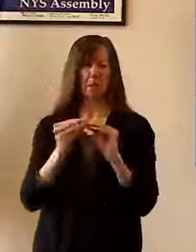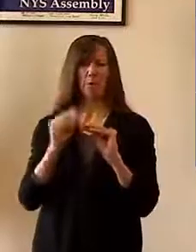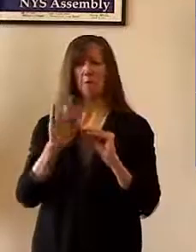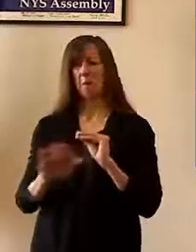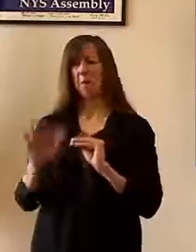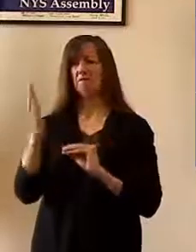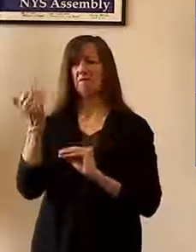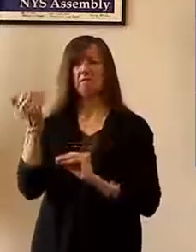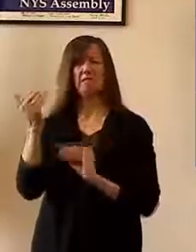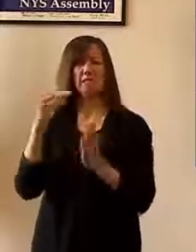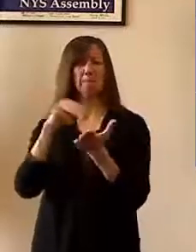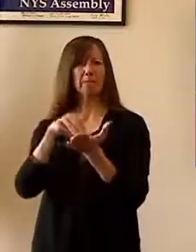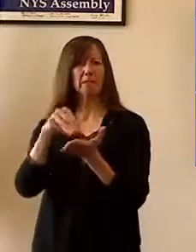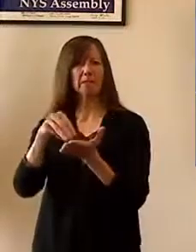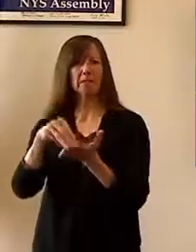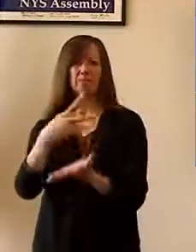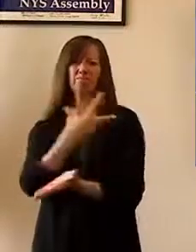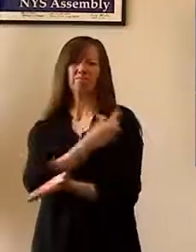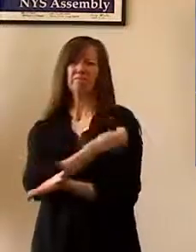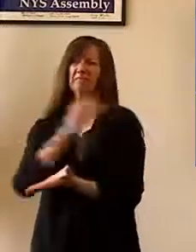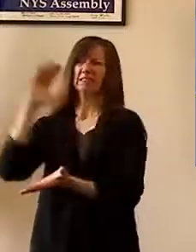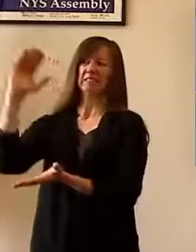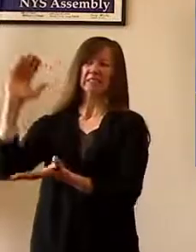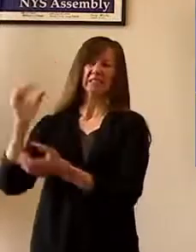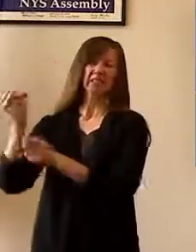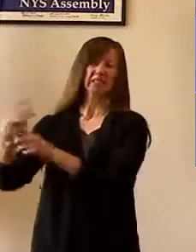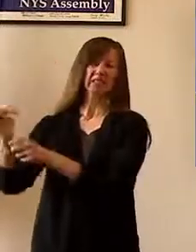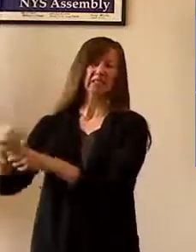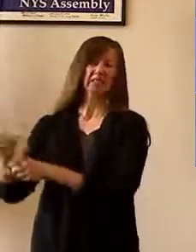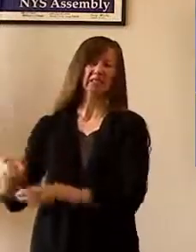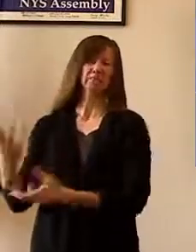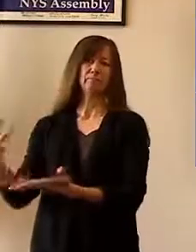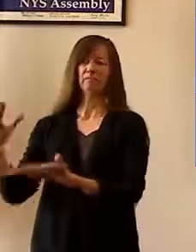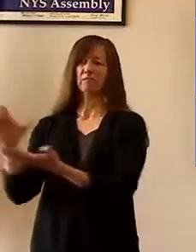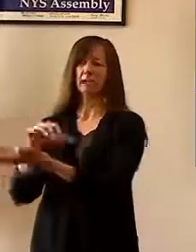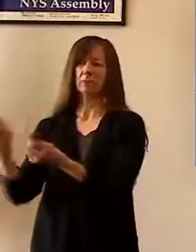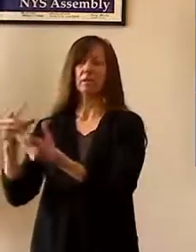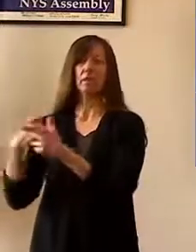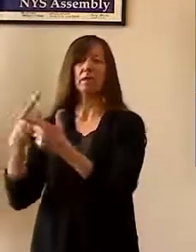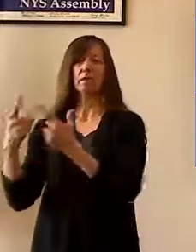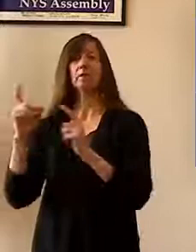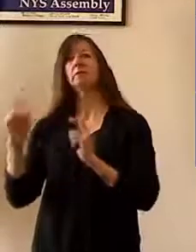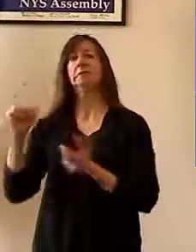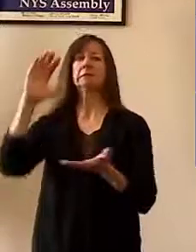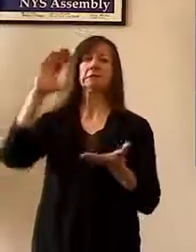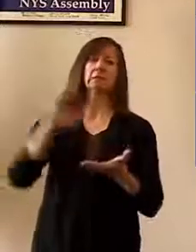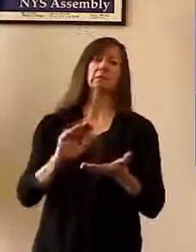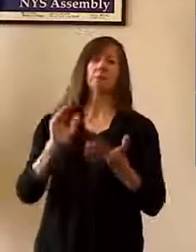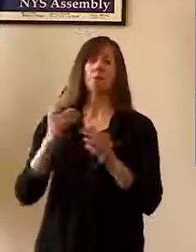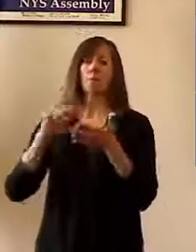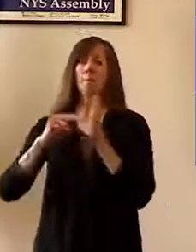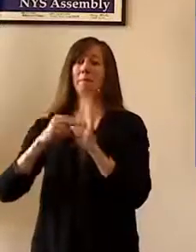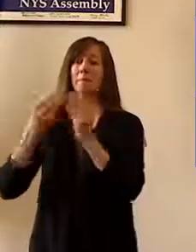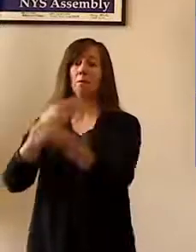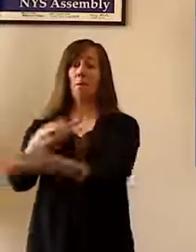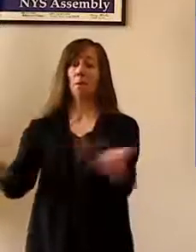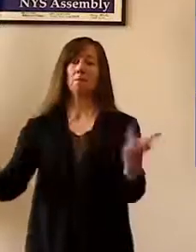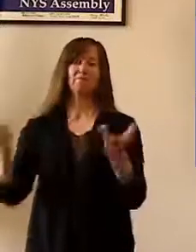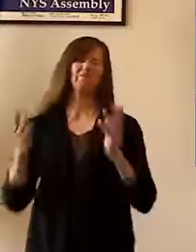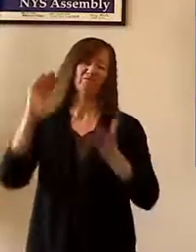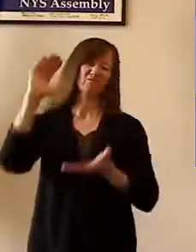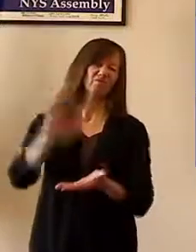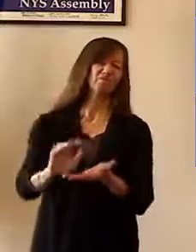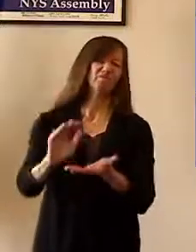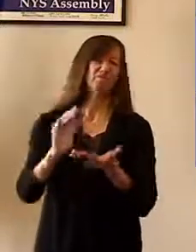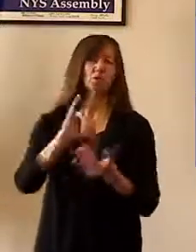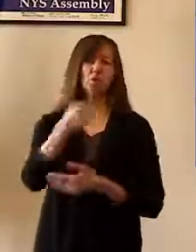which meant New York State, all the states, saw a substantial reduction for week 18, this week, in Johnson & Johnson doses. That said,